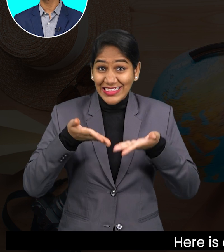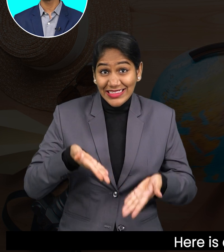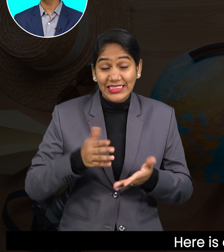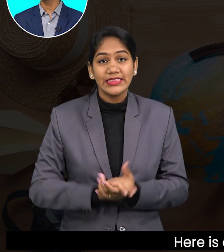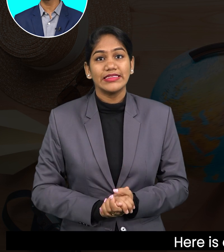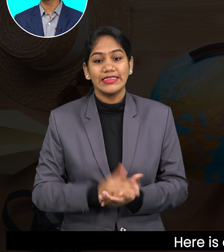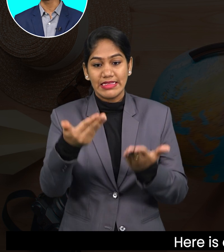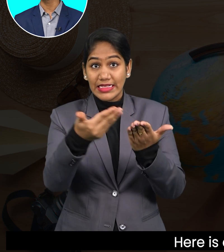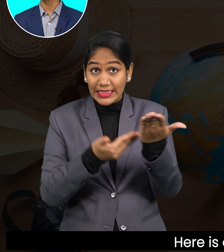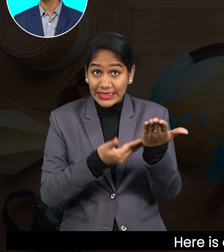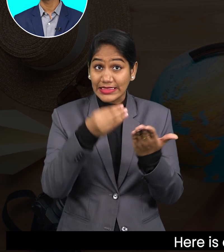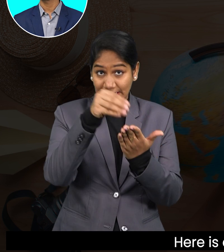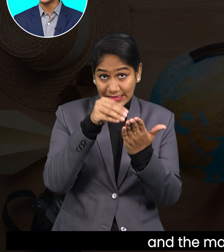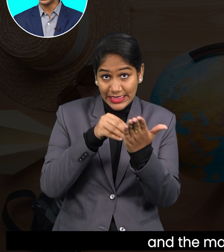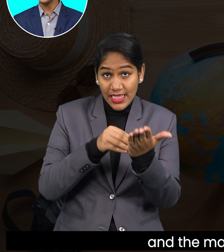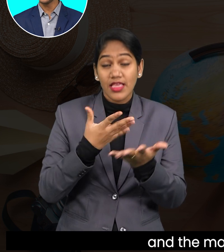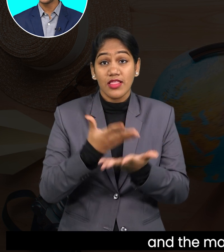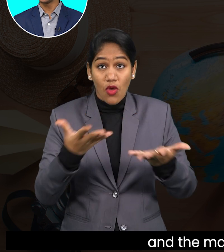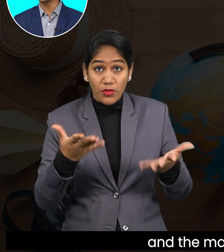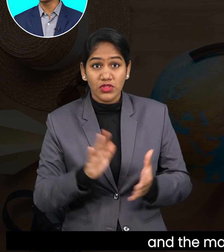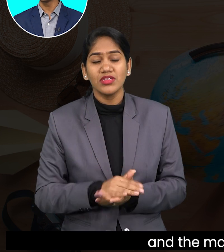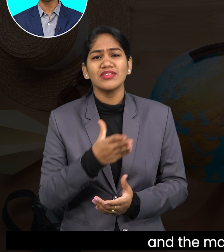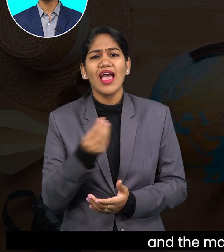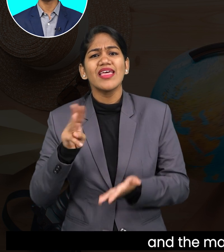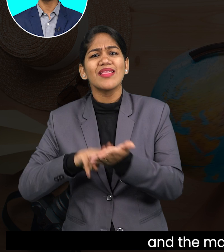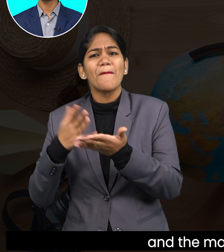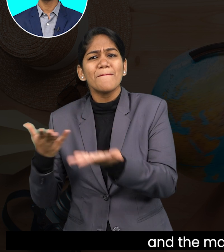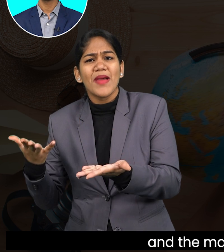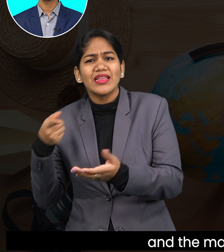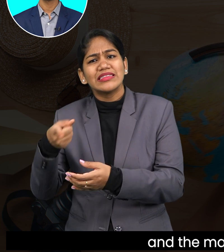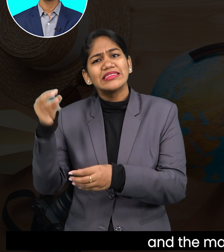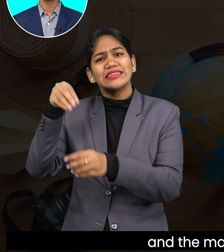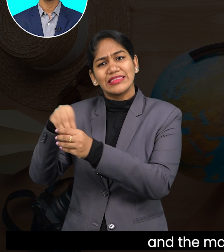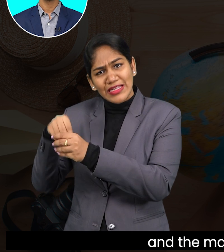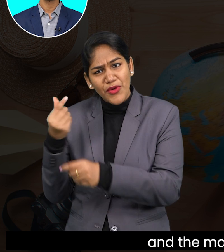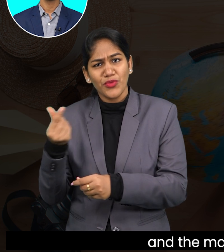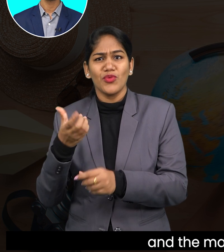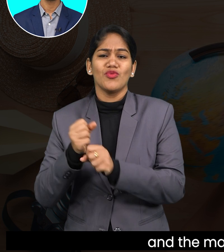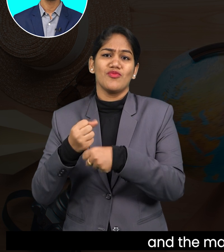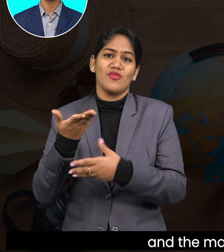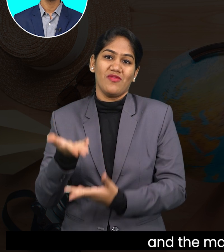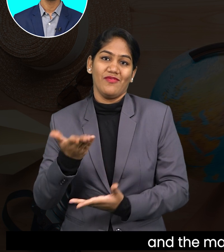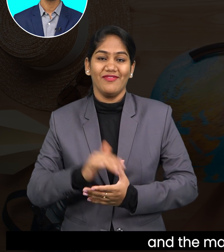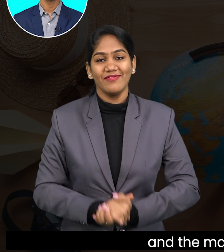Here is a list of few objects and the materials they are made of.